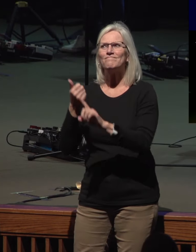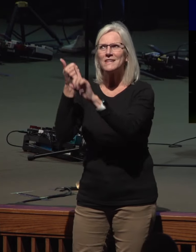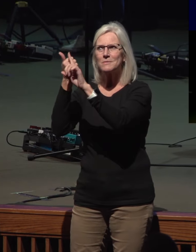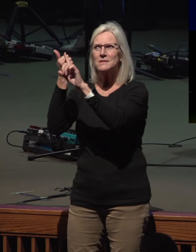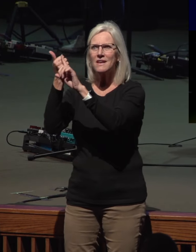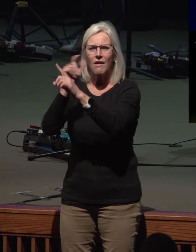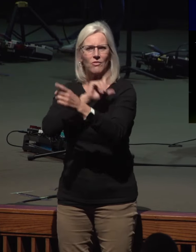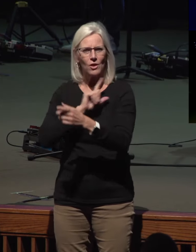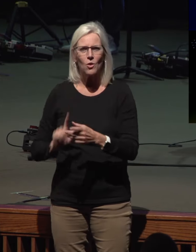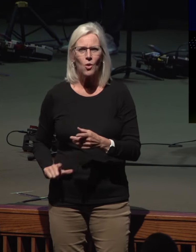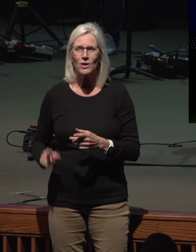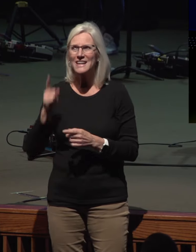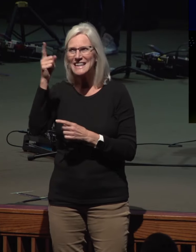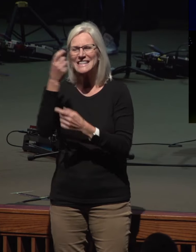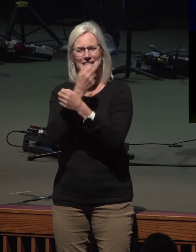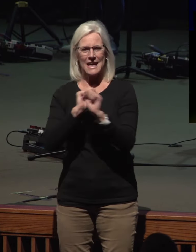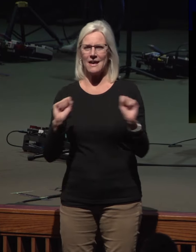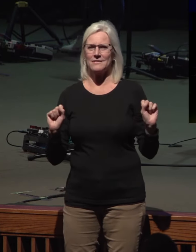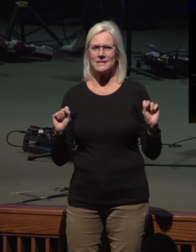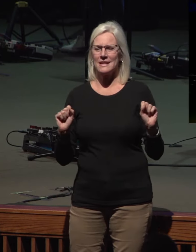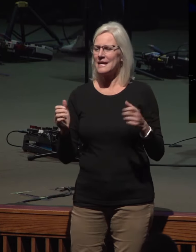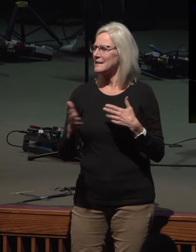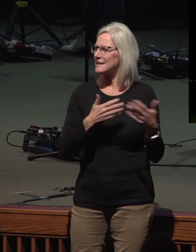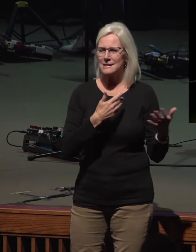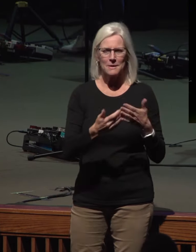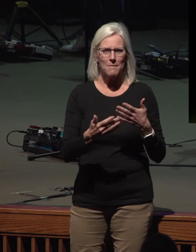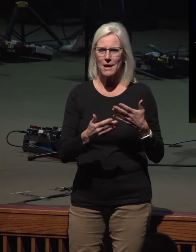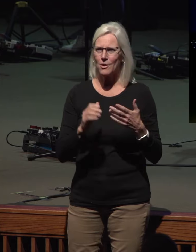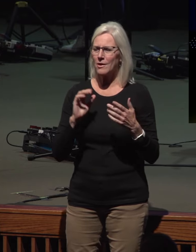saves. No matter what we're facing, no matter the